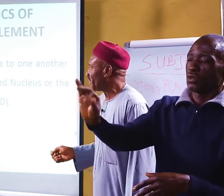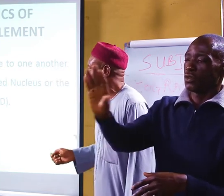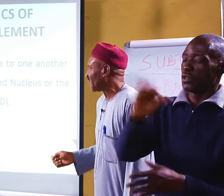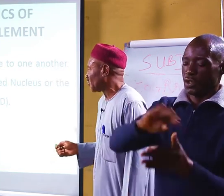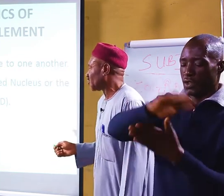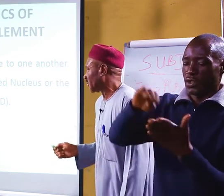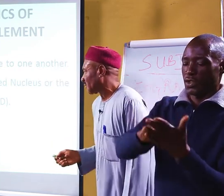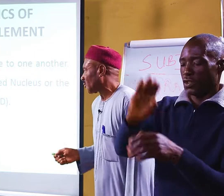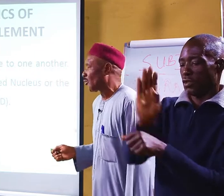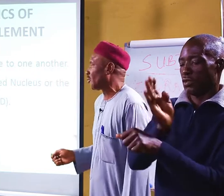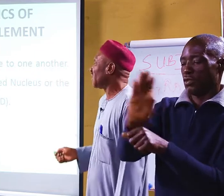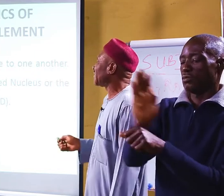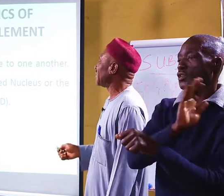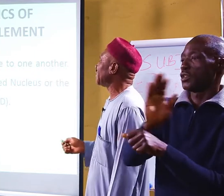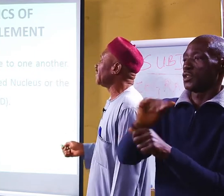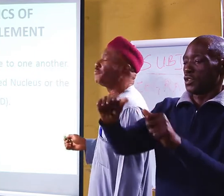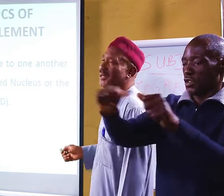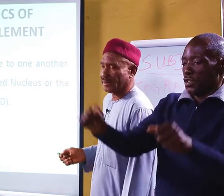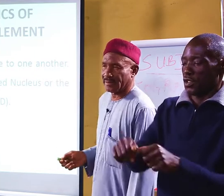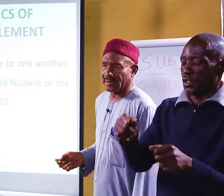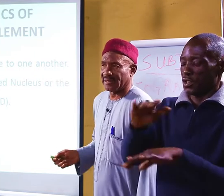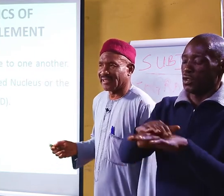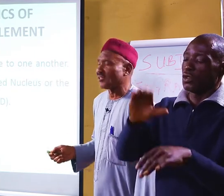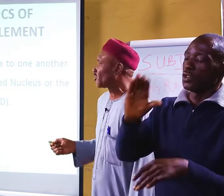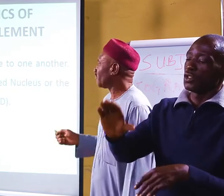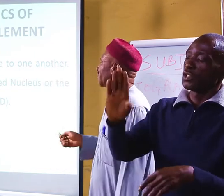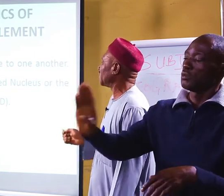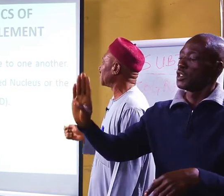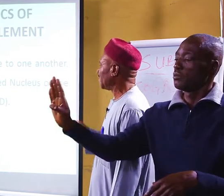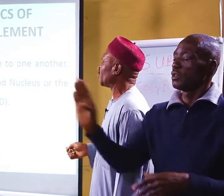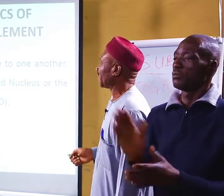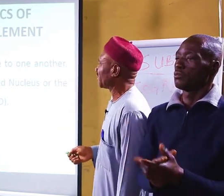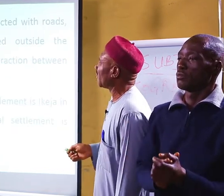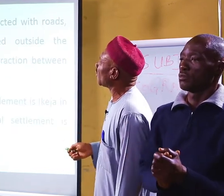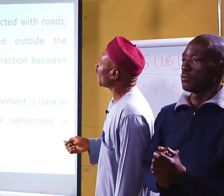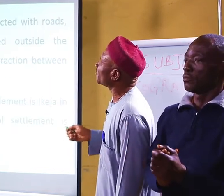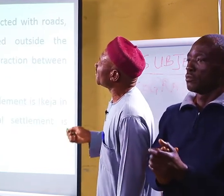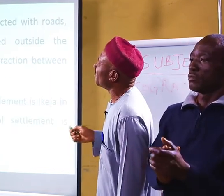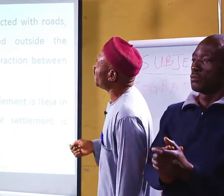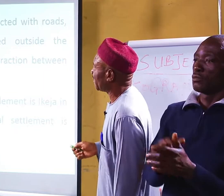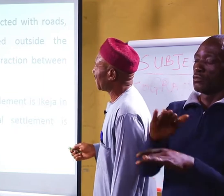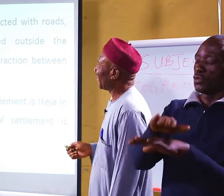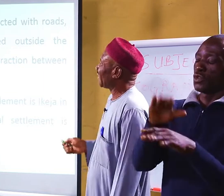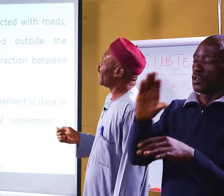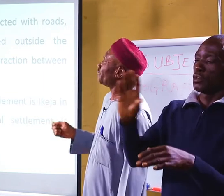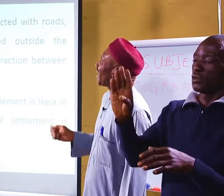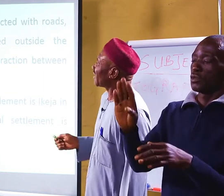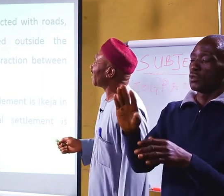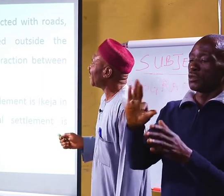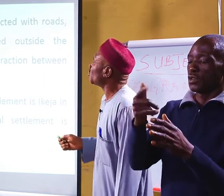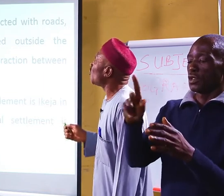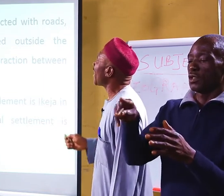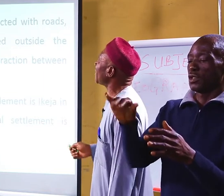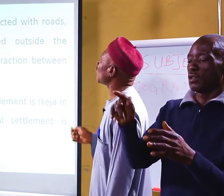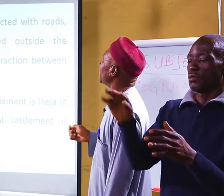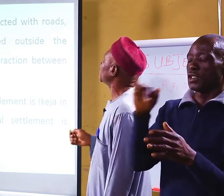Central Business District, called CDB, Central Business District, called CDB. The